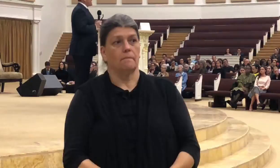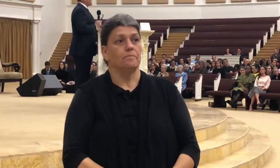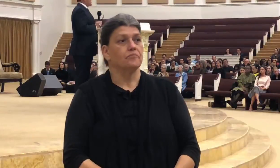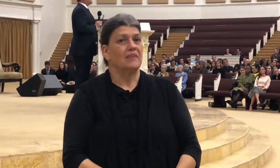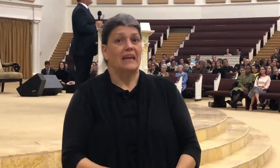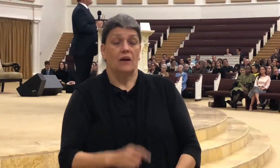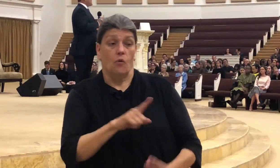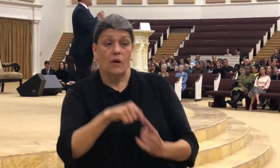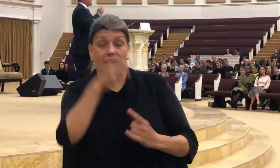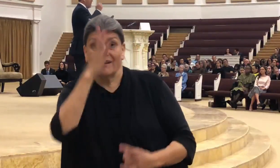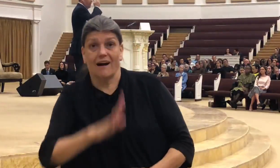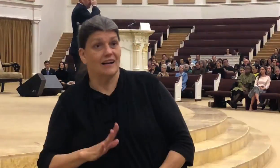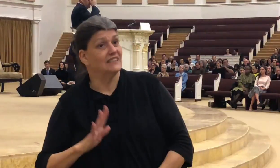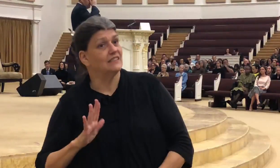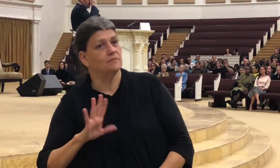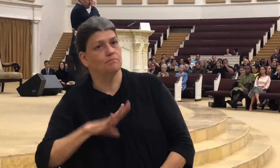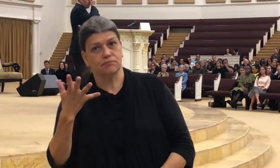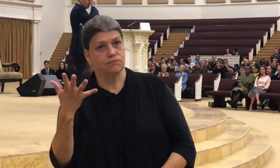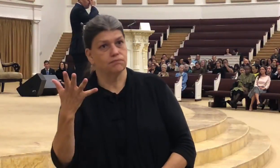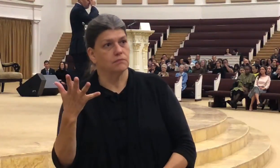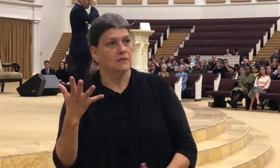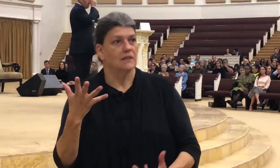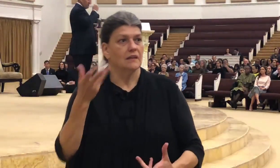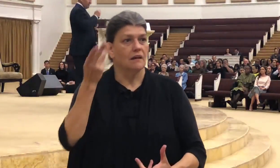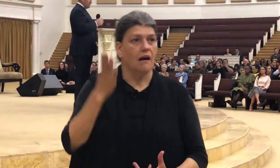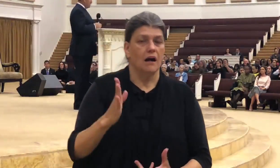something. When God gets ticked off,